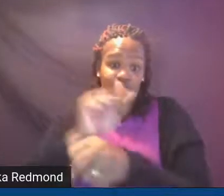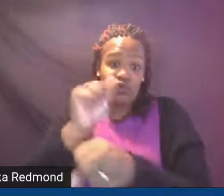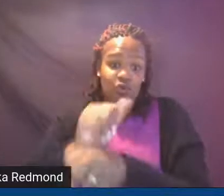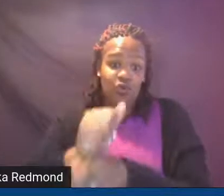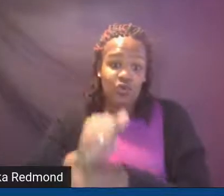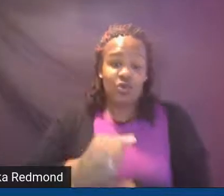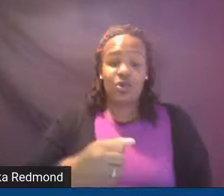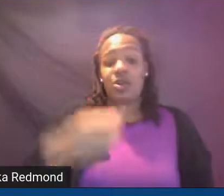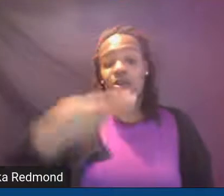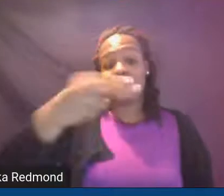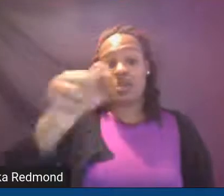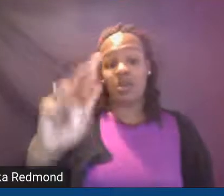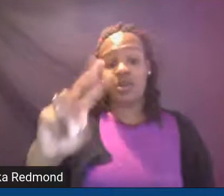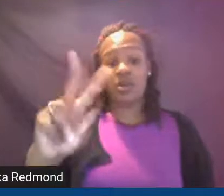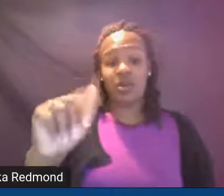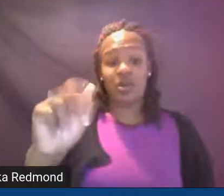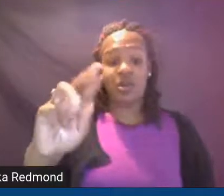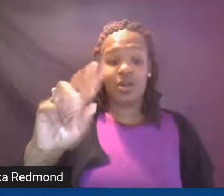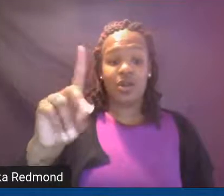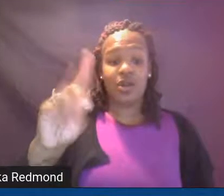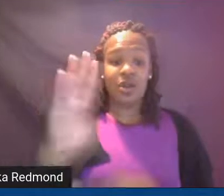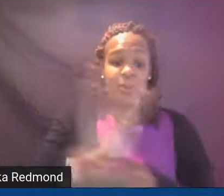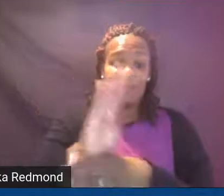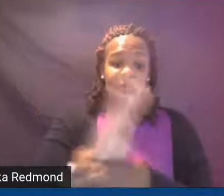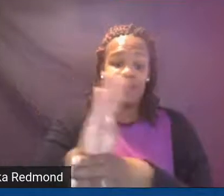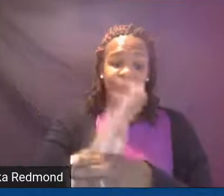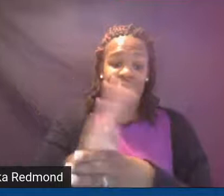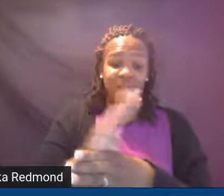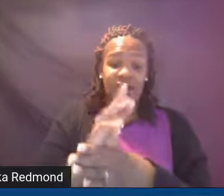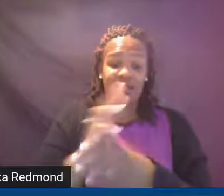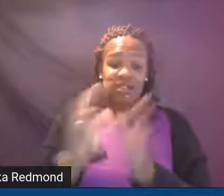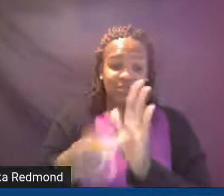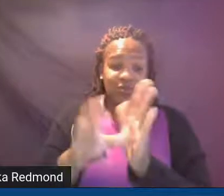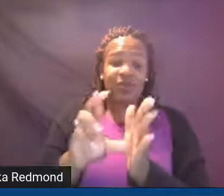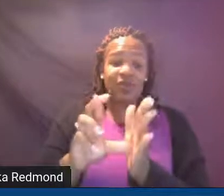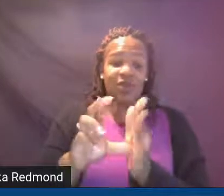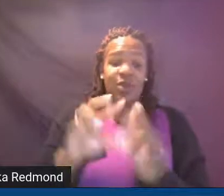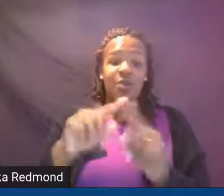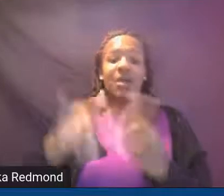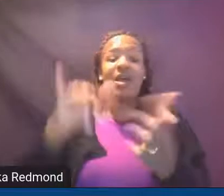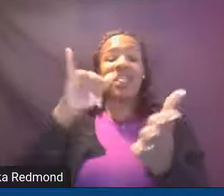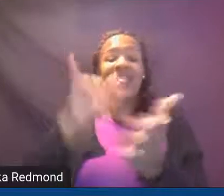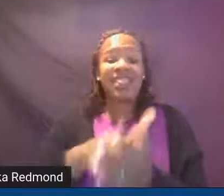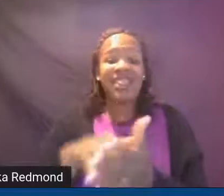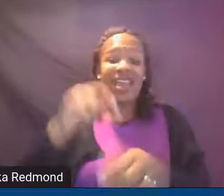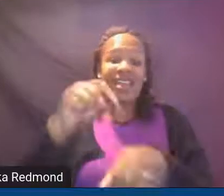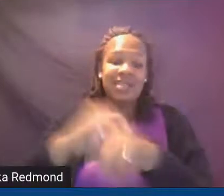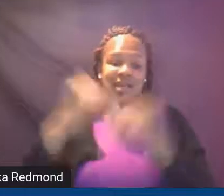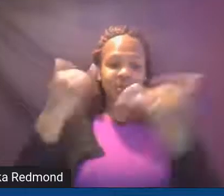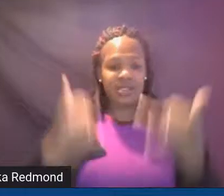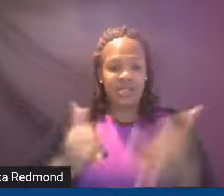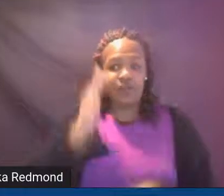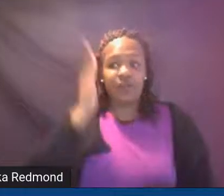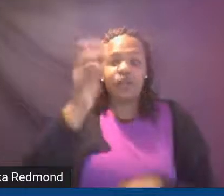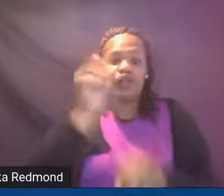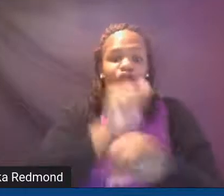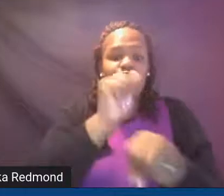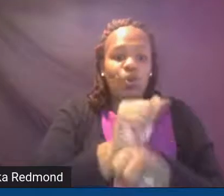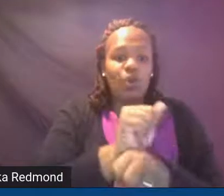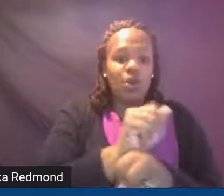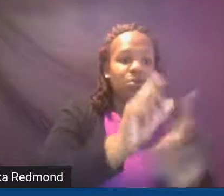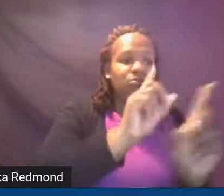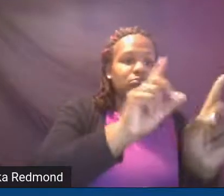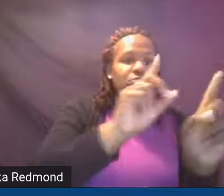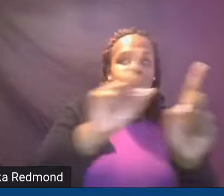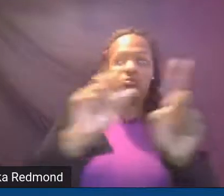we will have arrived. Well, that time is now, right? That time is now. Future of work is everywhere you go. And so now when we think about